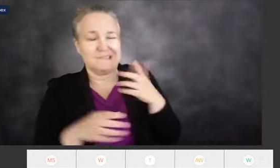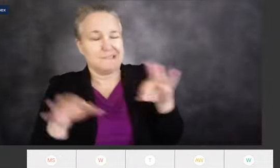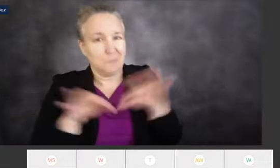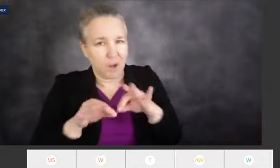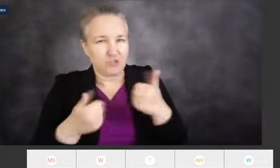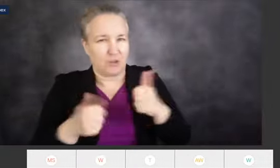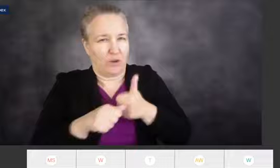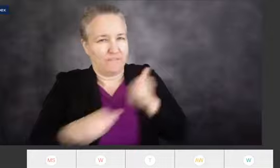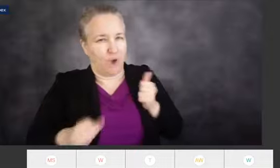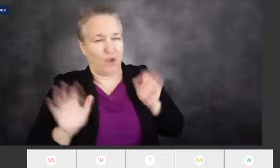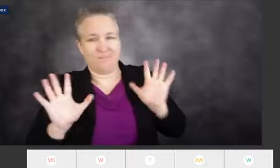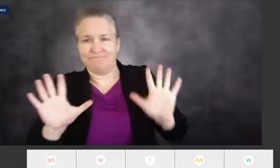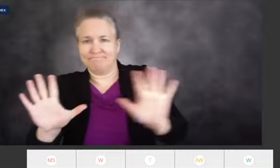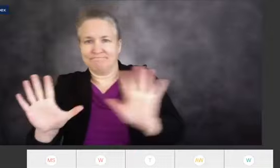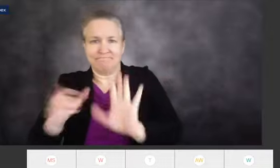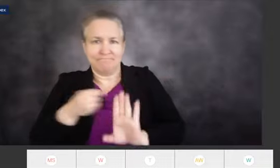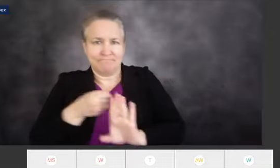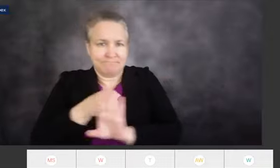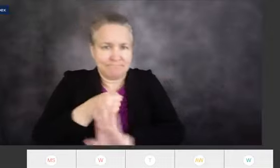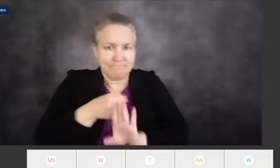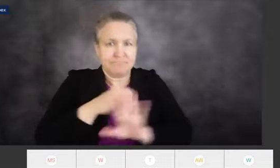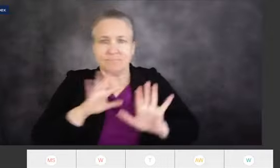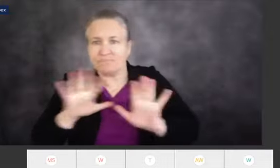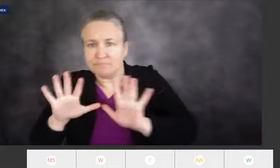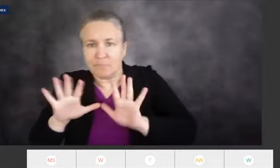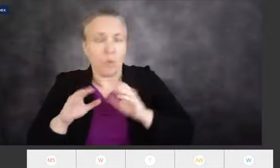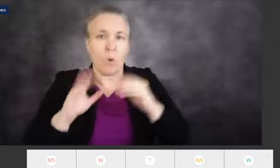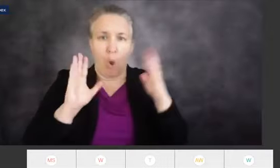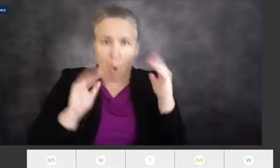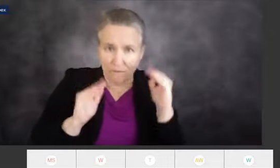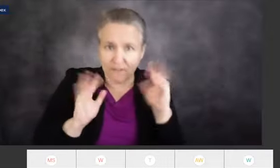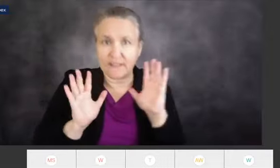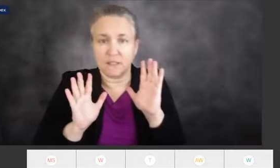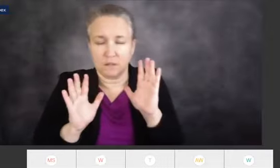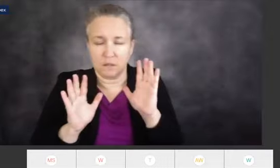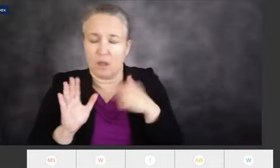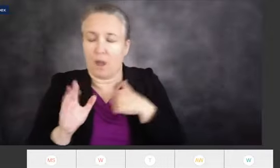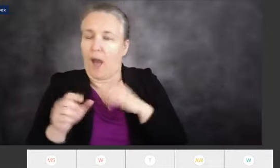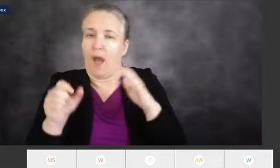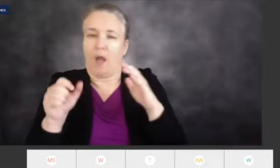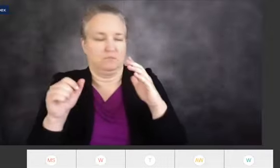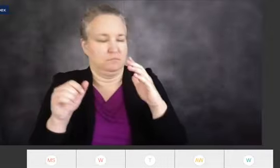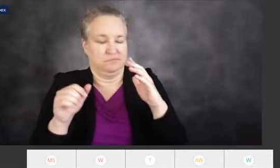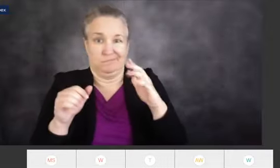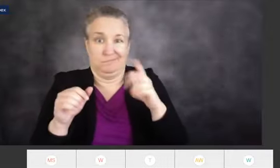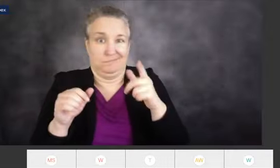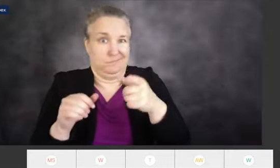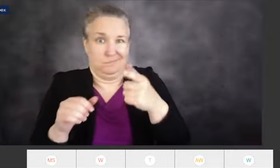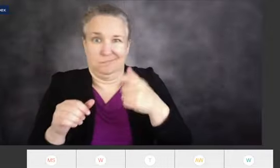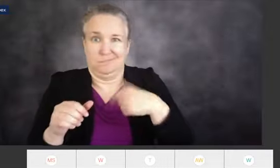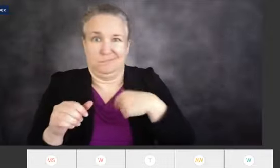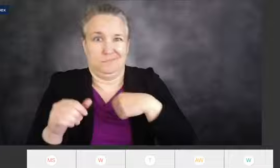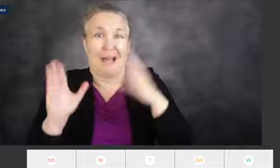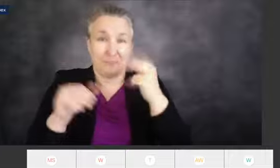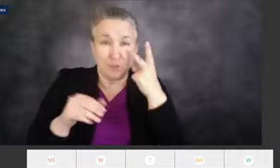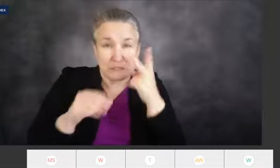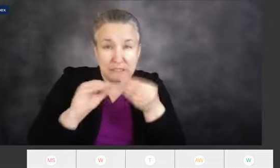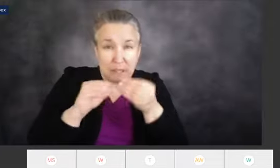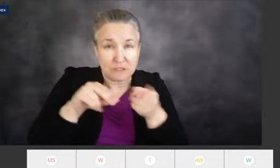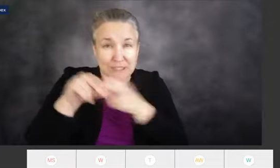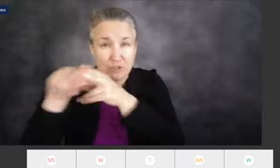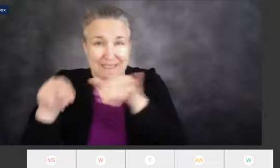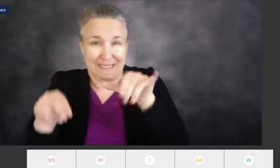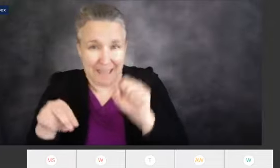avoid that as much as possible, hopefully, while I fully expect to see an increase in our numbers, hopefully it is one